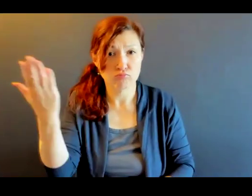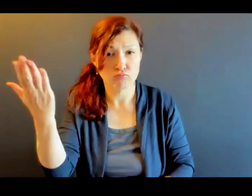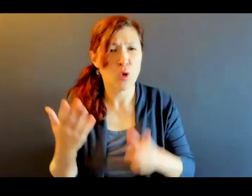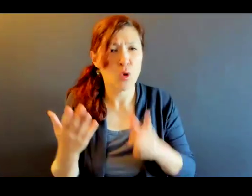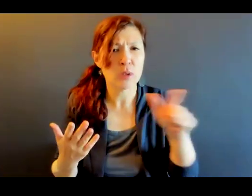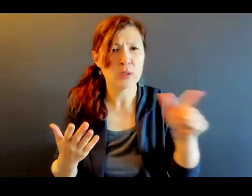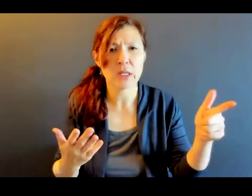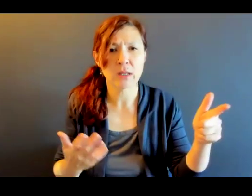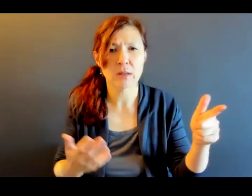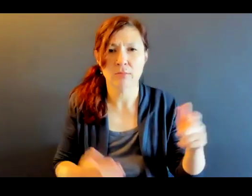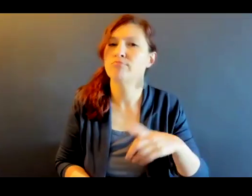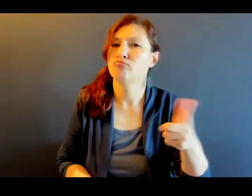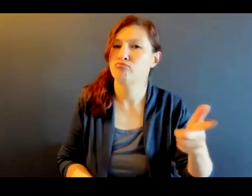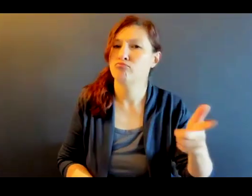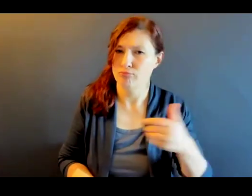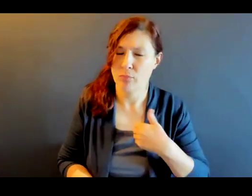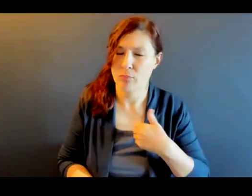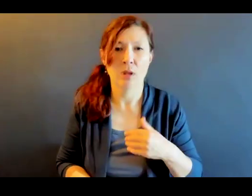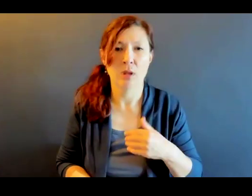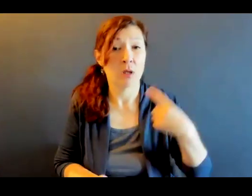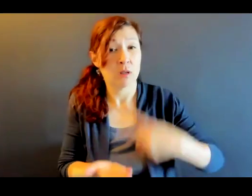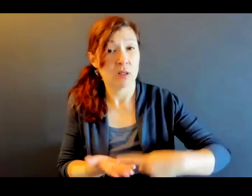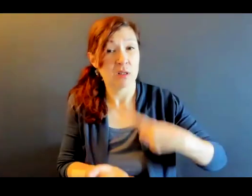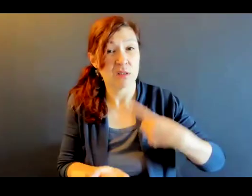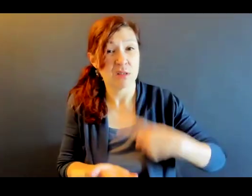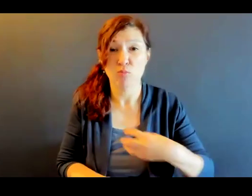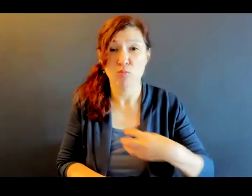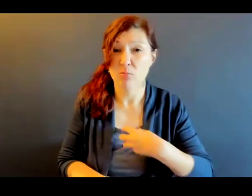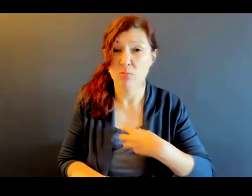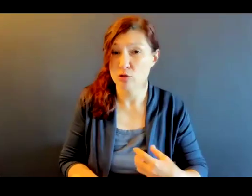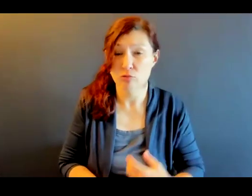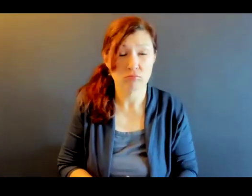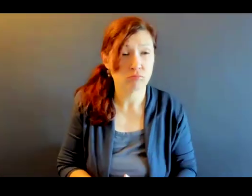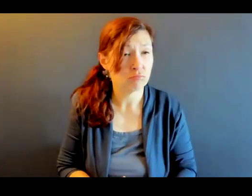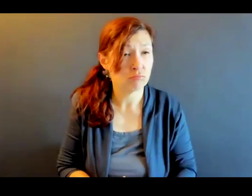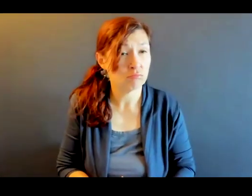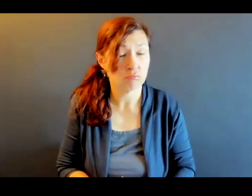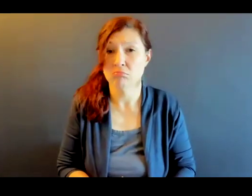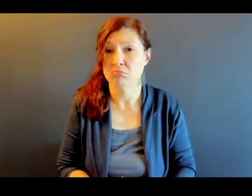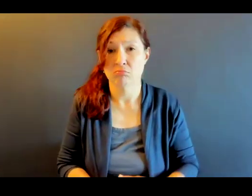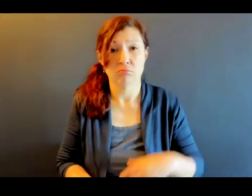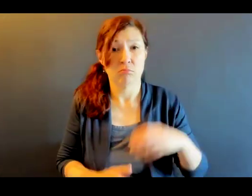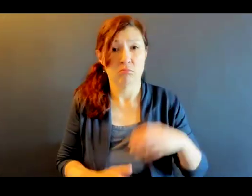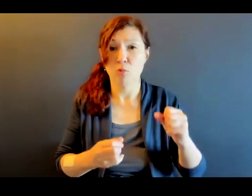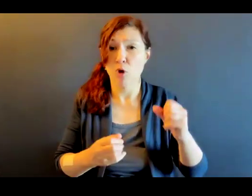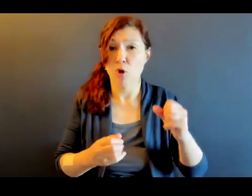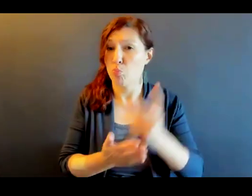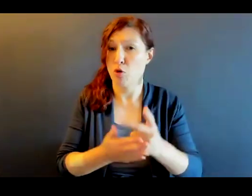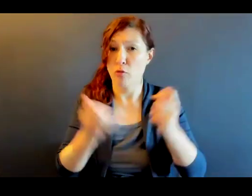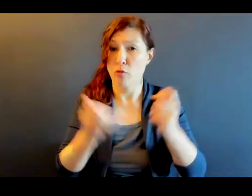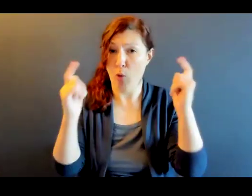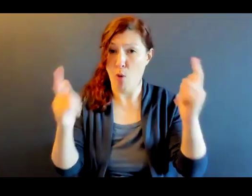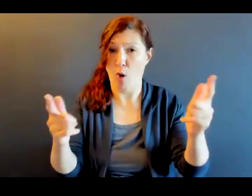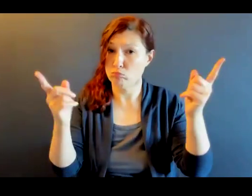there a second? Second. Thank you. Is there any discussion or objection to the motion? Is there any objection to approving the grants by